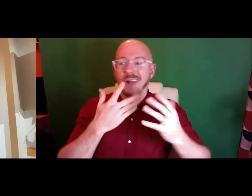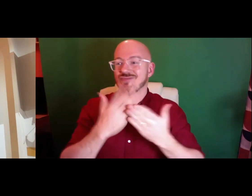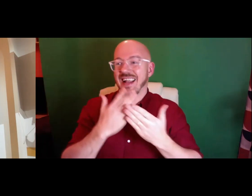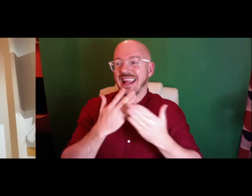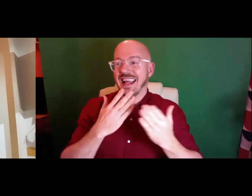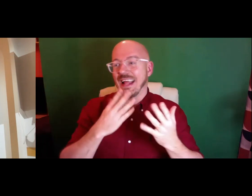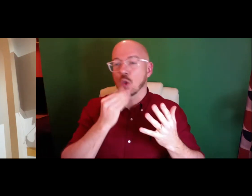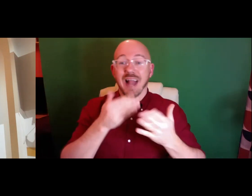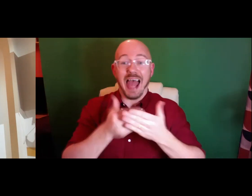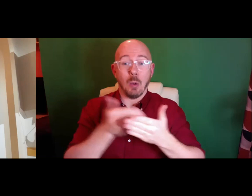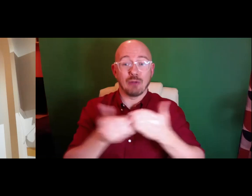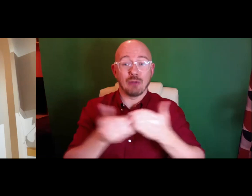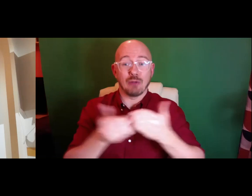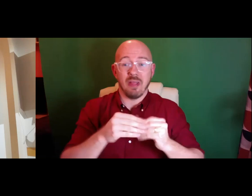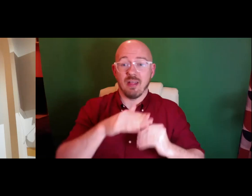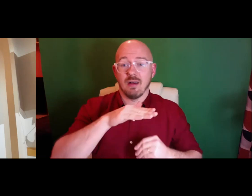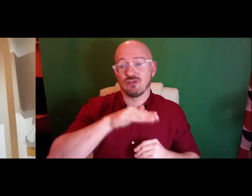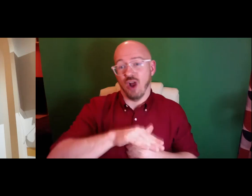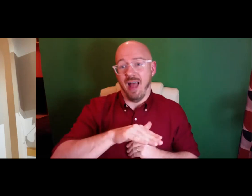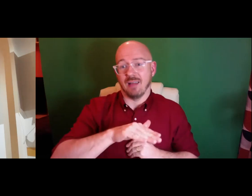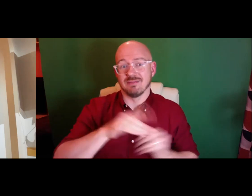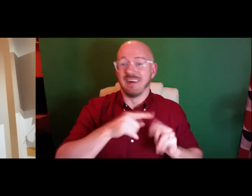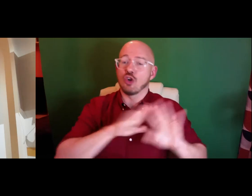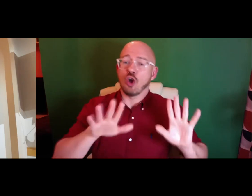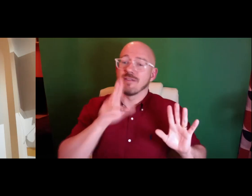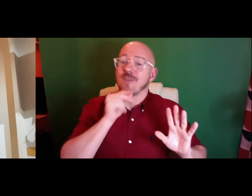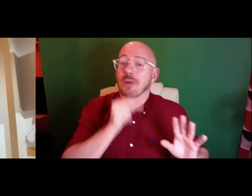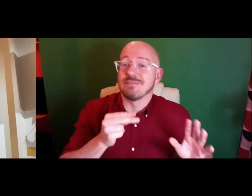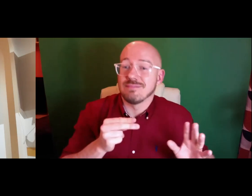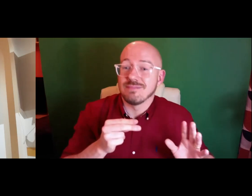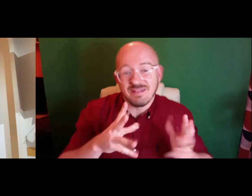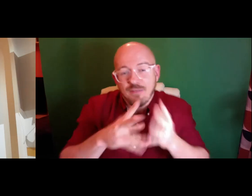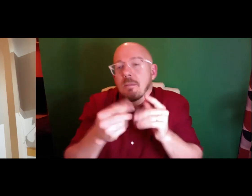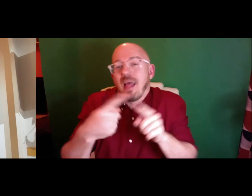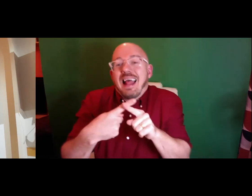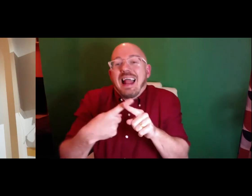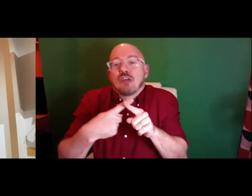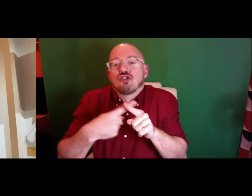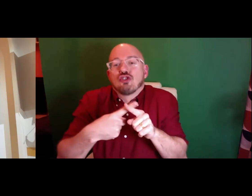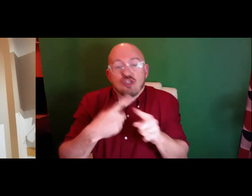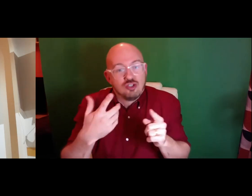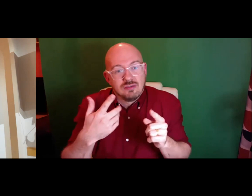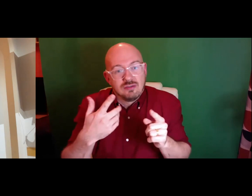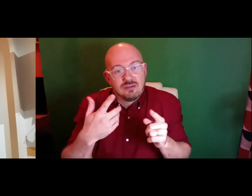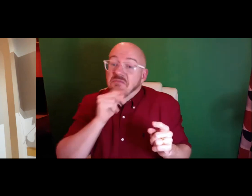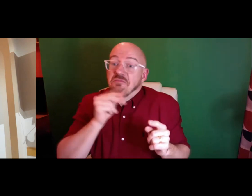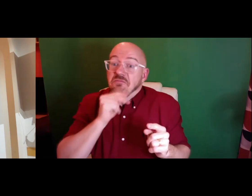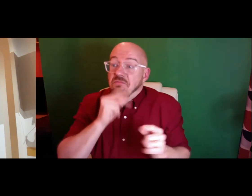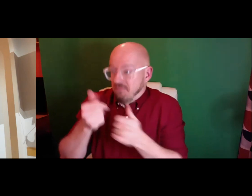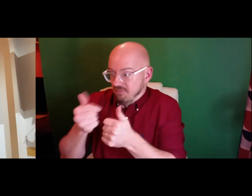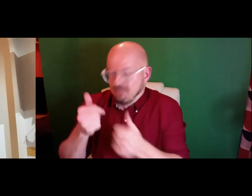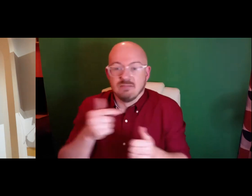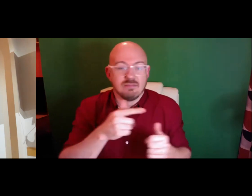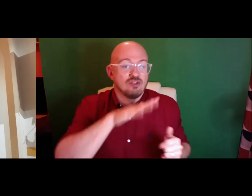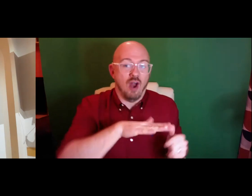So any teachers or support workers need to be one step ahead of those children. You need to have a level of fluency that is higher than